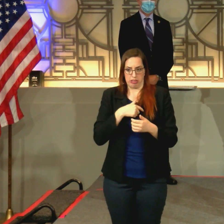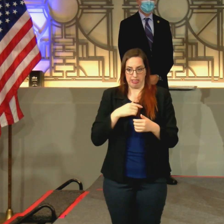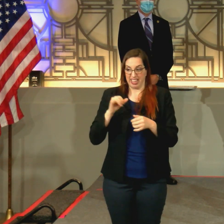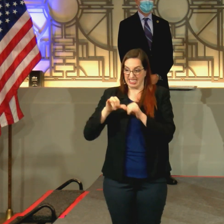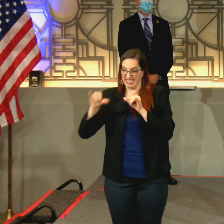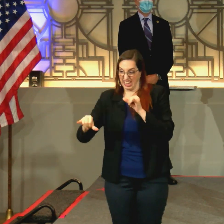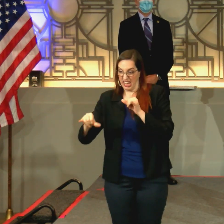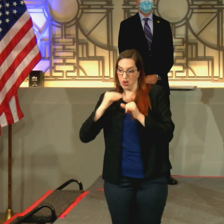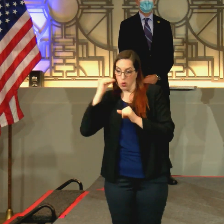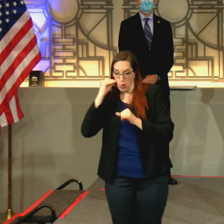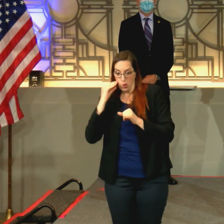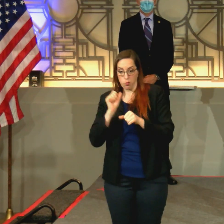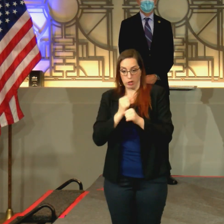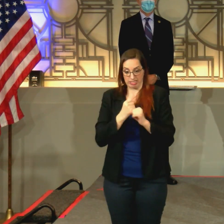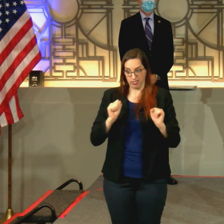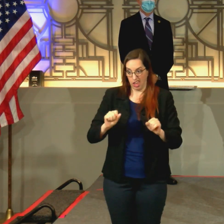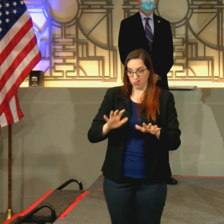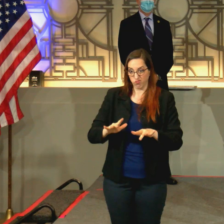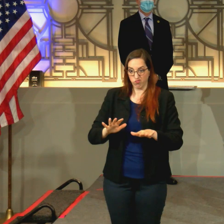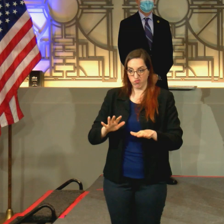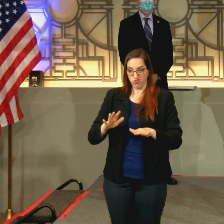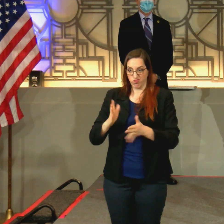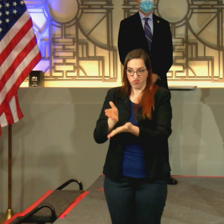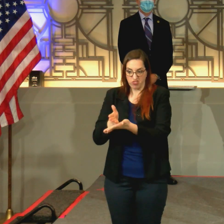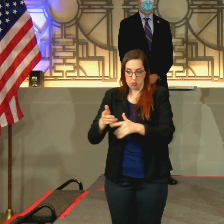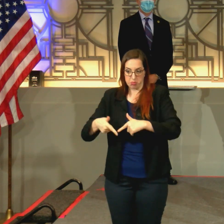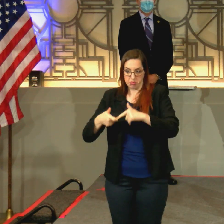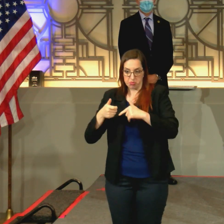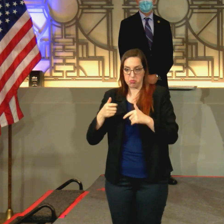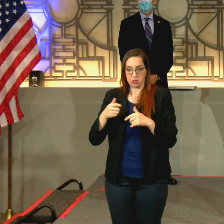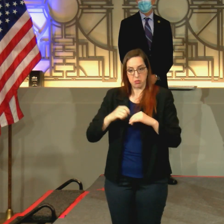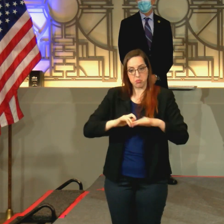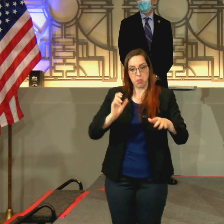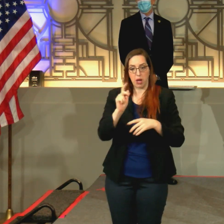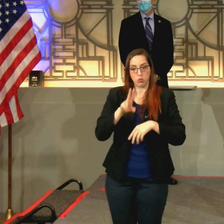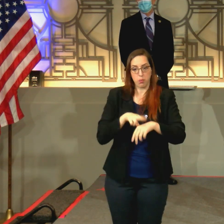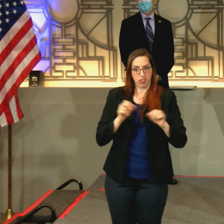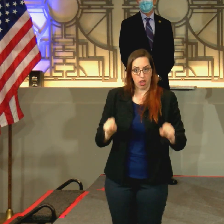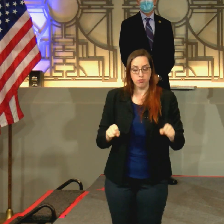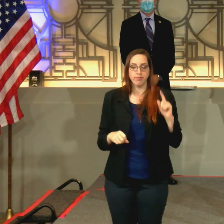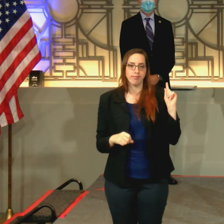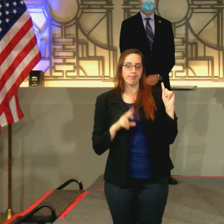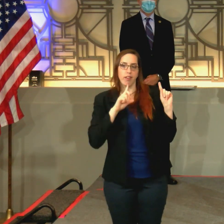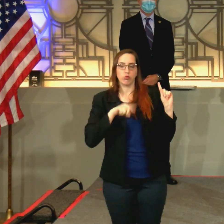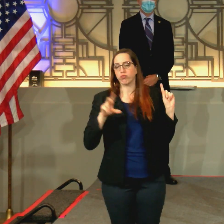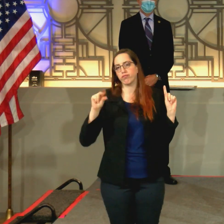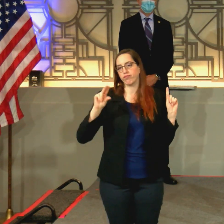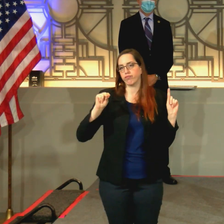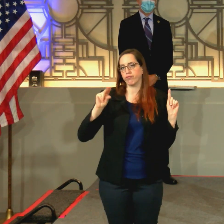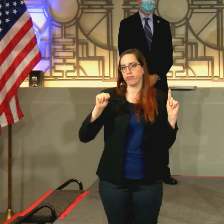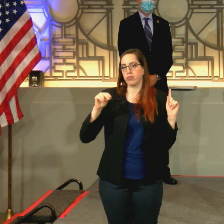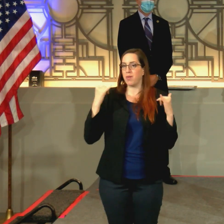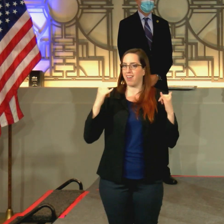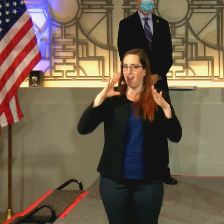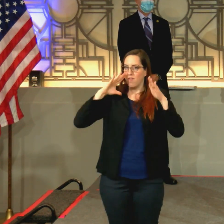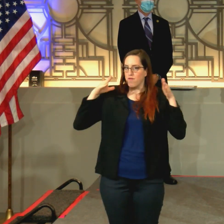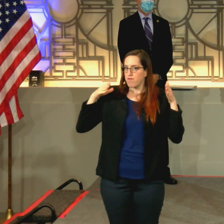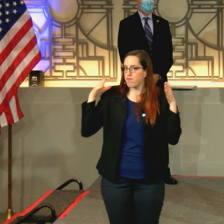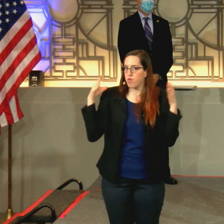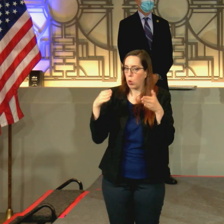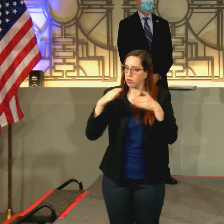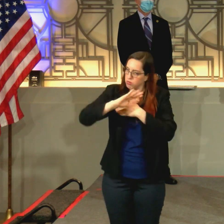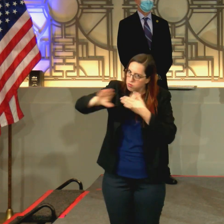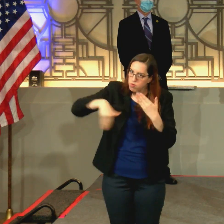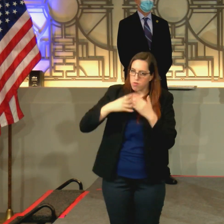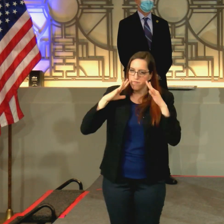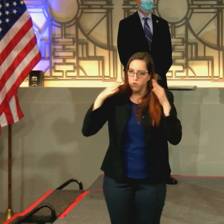stay-at-home, work-safe order? No. No, not. I think the collective focus needs to be